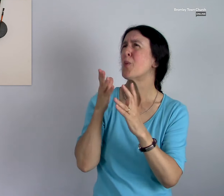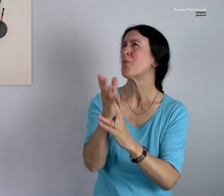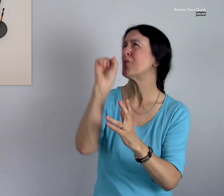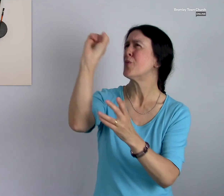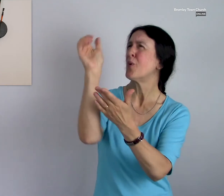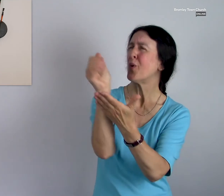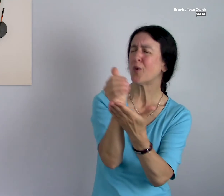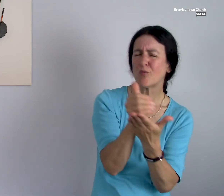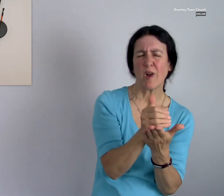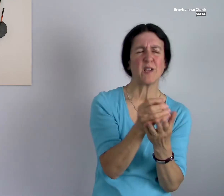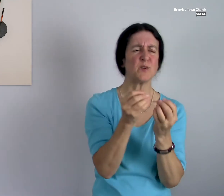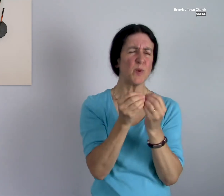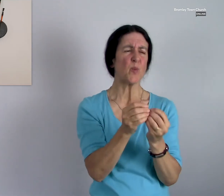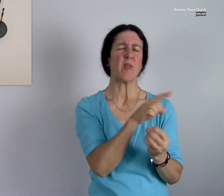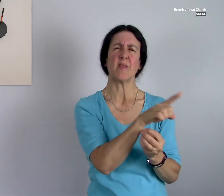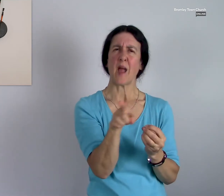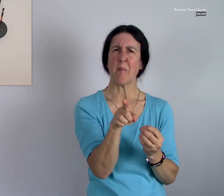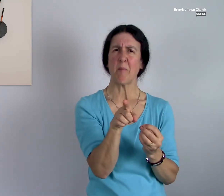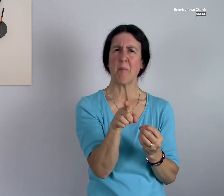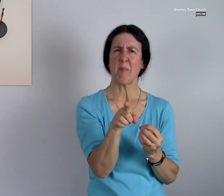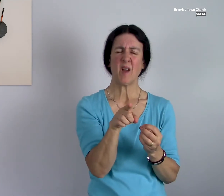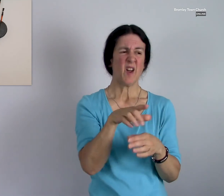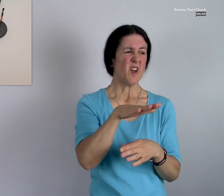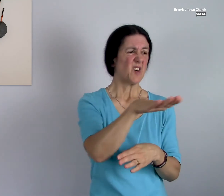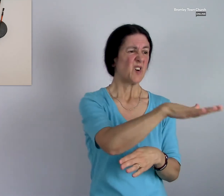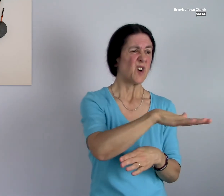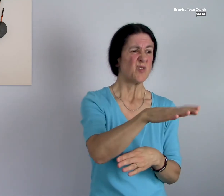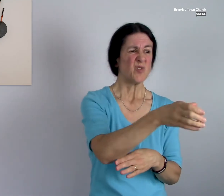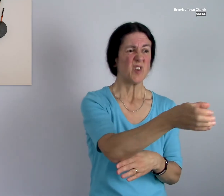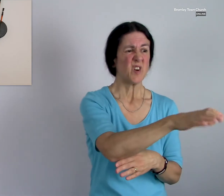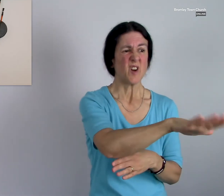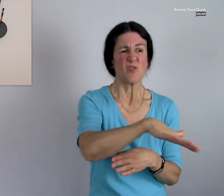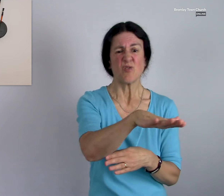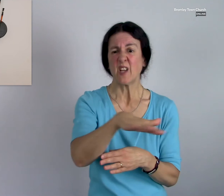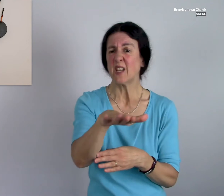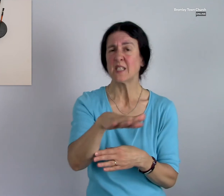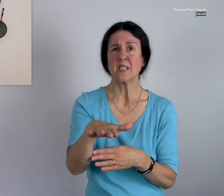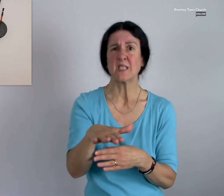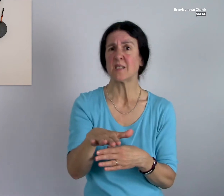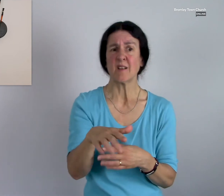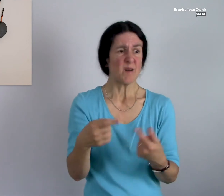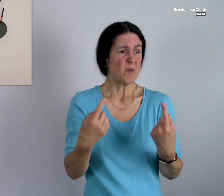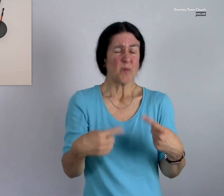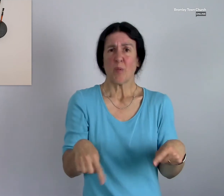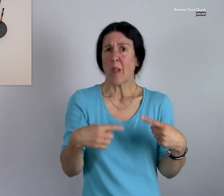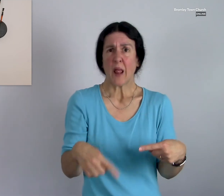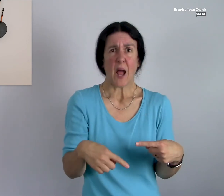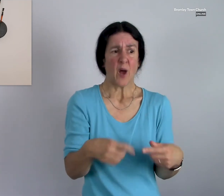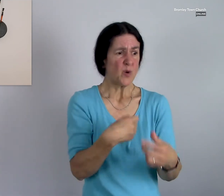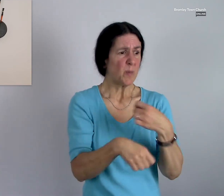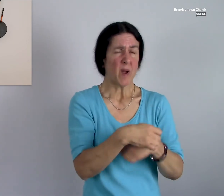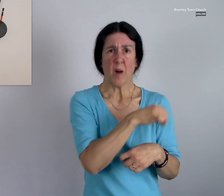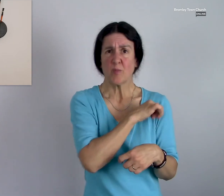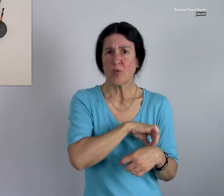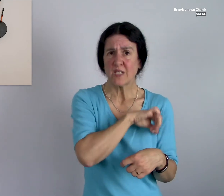sisters who are persecuted where they are, in countries where it is illegal to become a Christian, in countries where they're